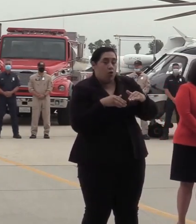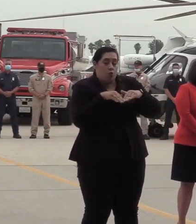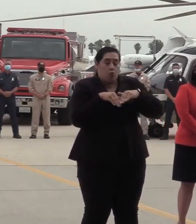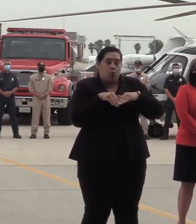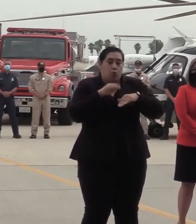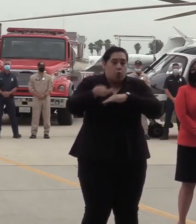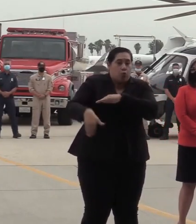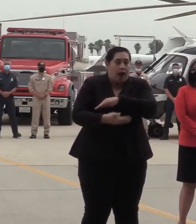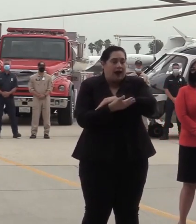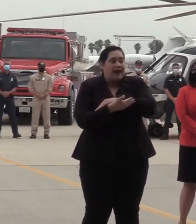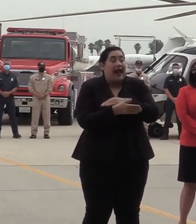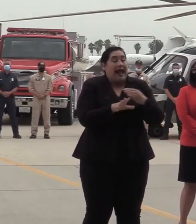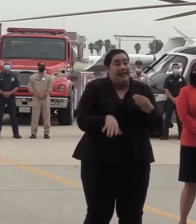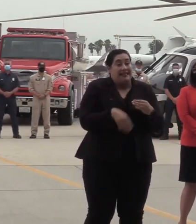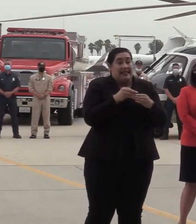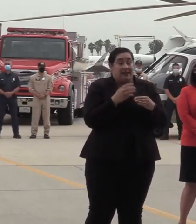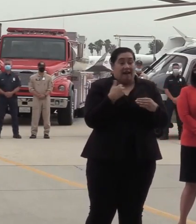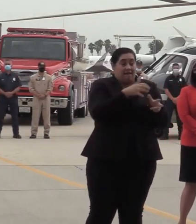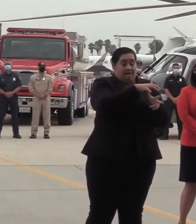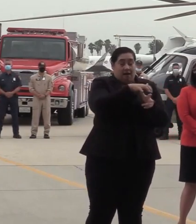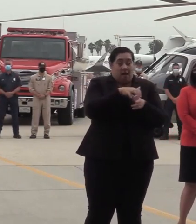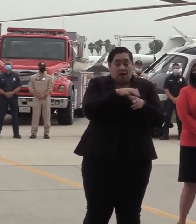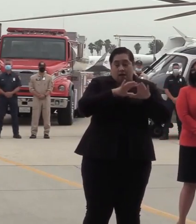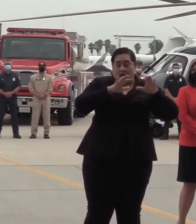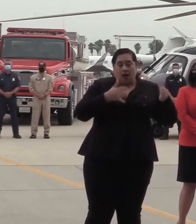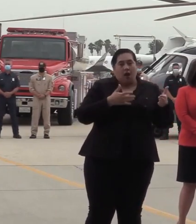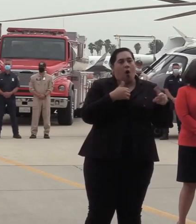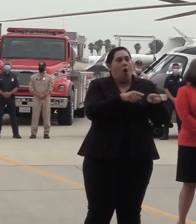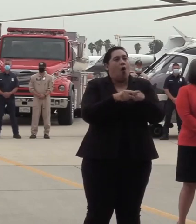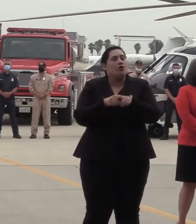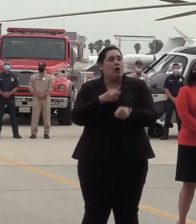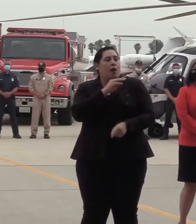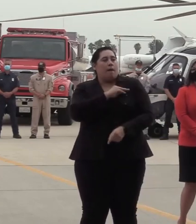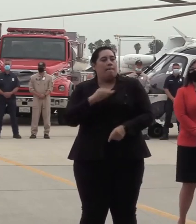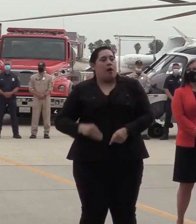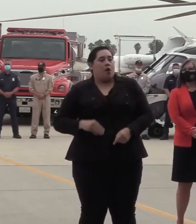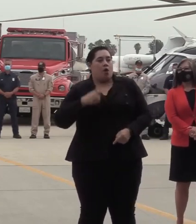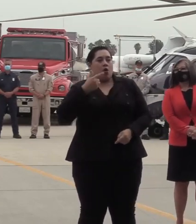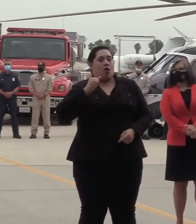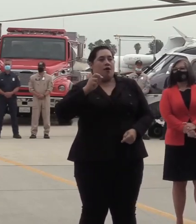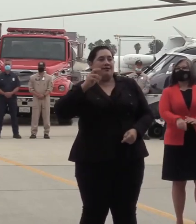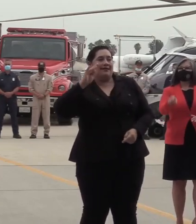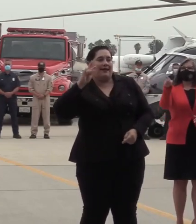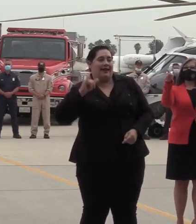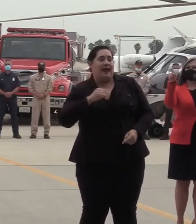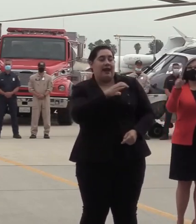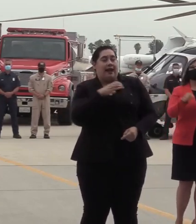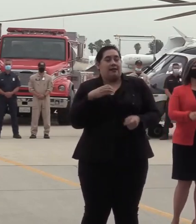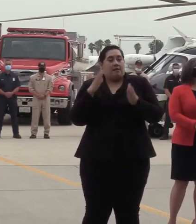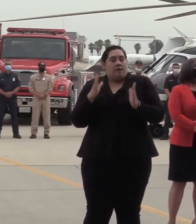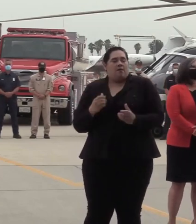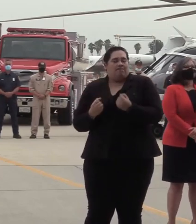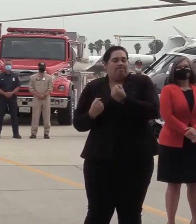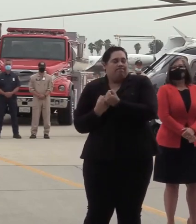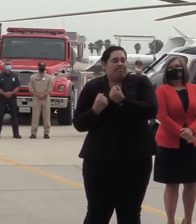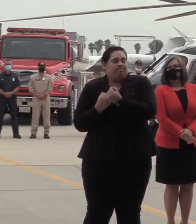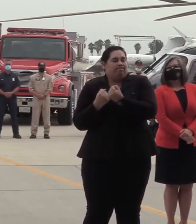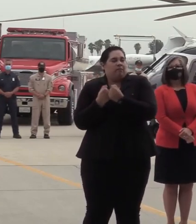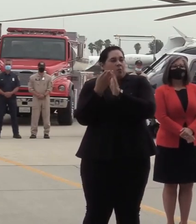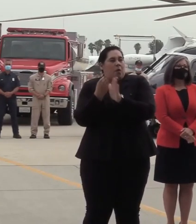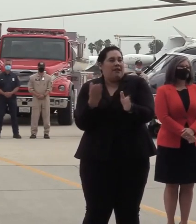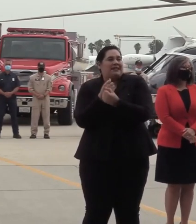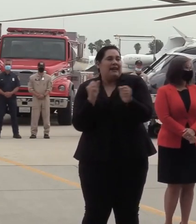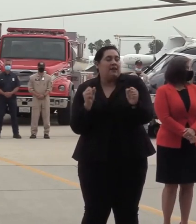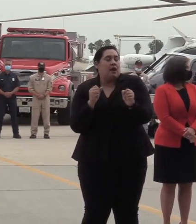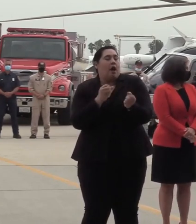of helicopters, Mayor Garcetti and our council members have continued to reinforce public safety by approving a $4